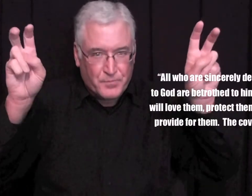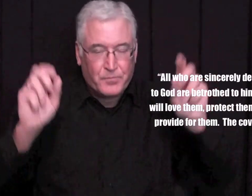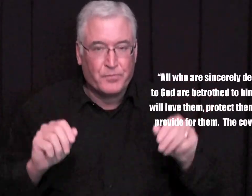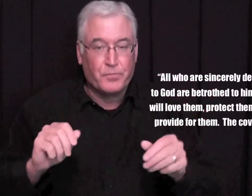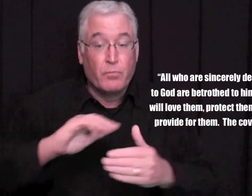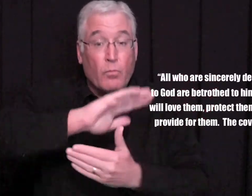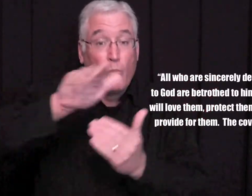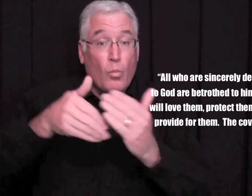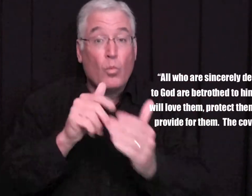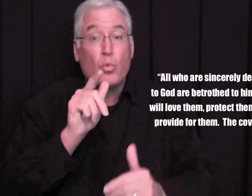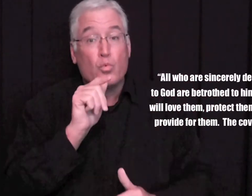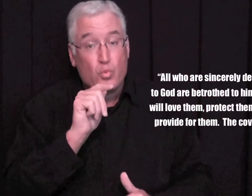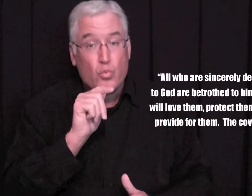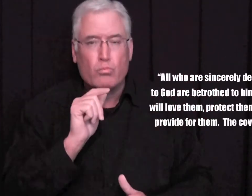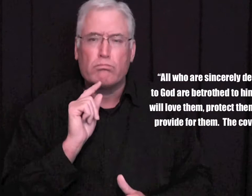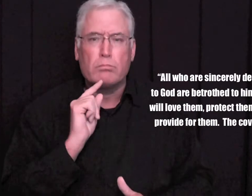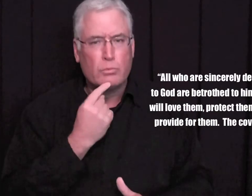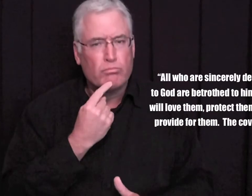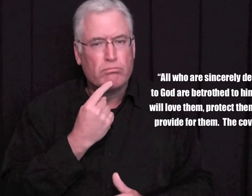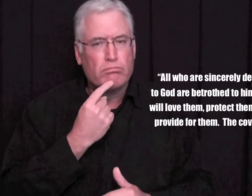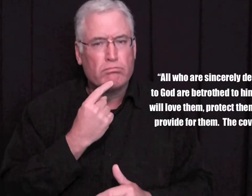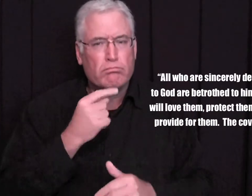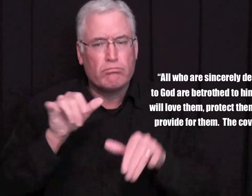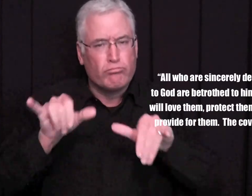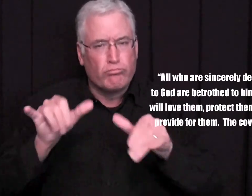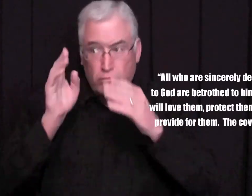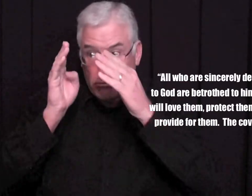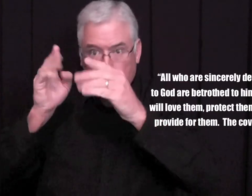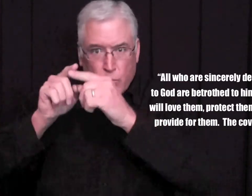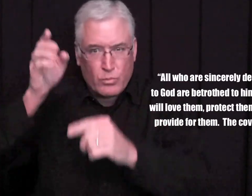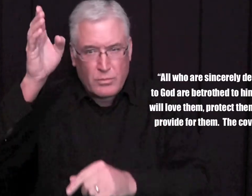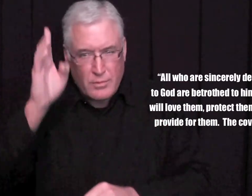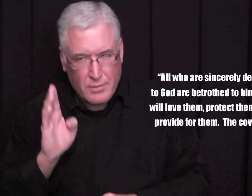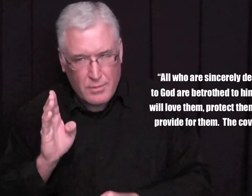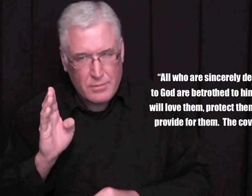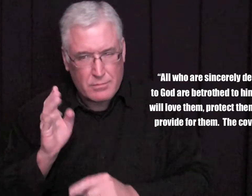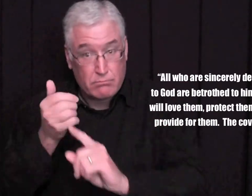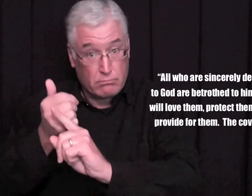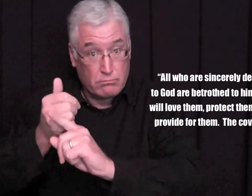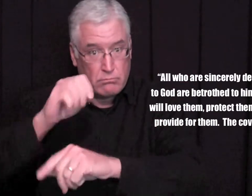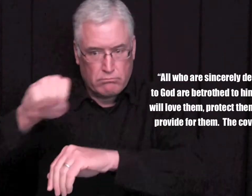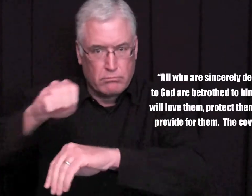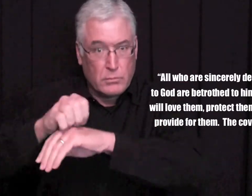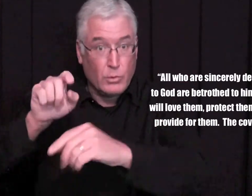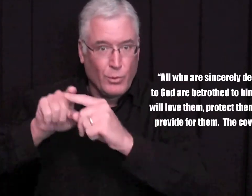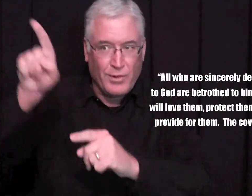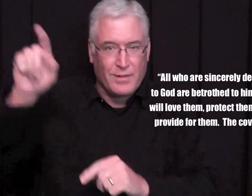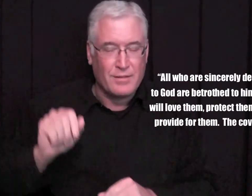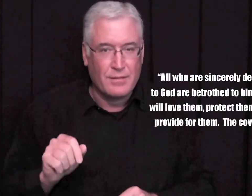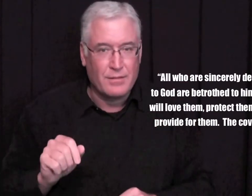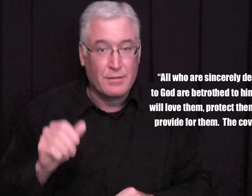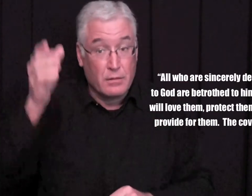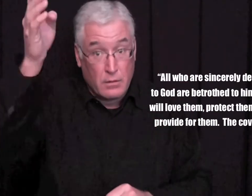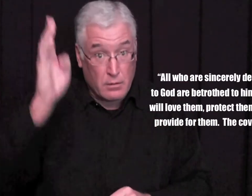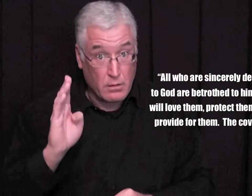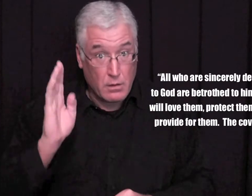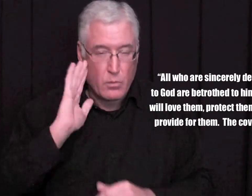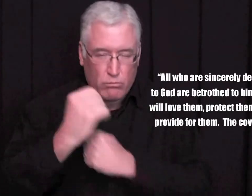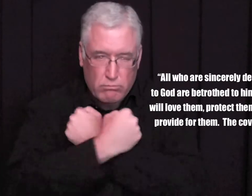time ago, and he said, "All who are sincerely devoted to God are betrothed to Him. God